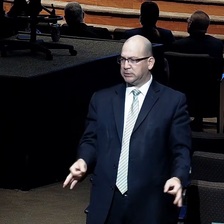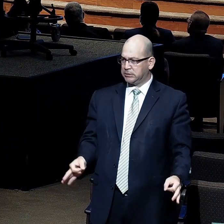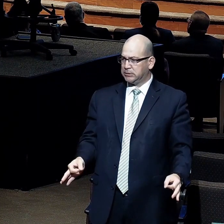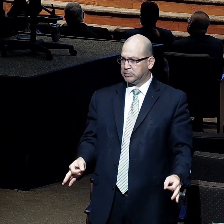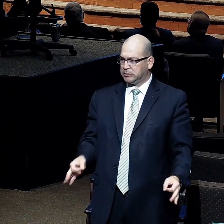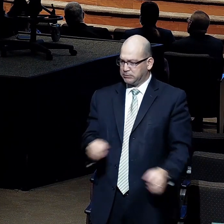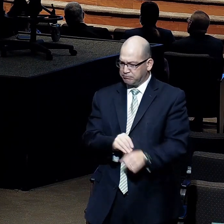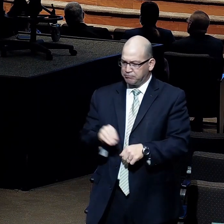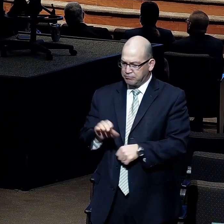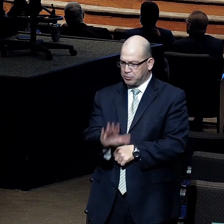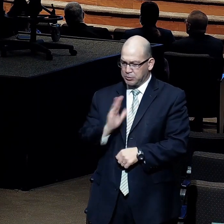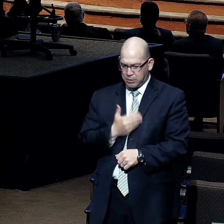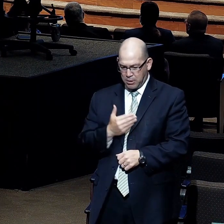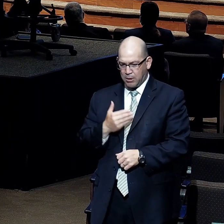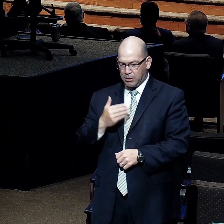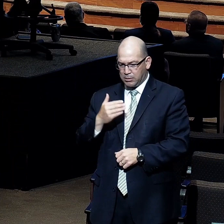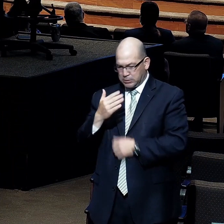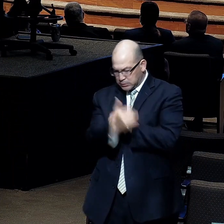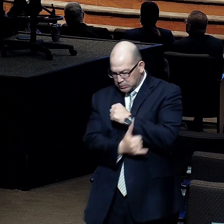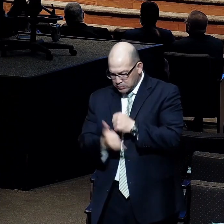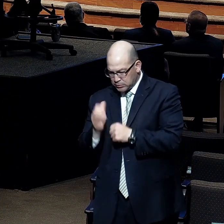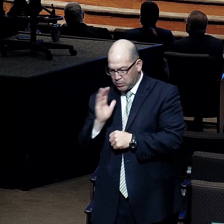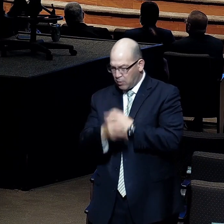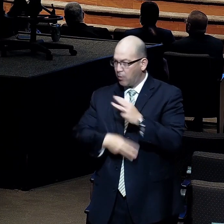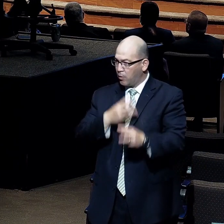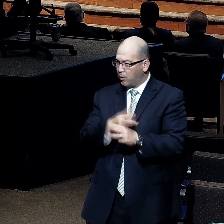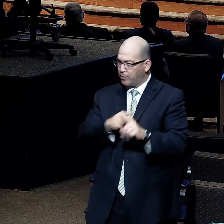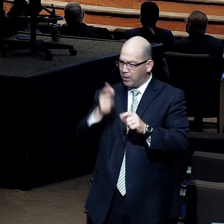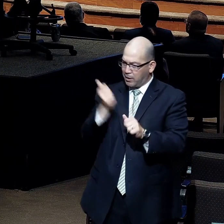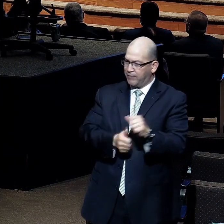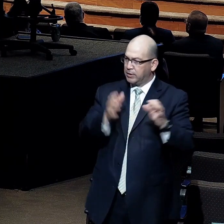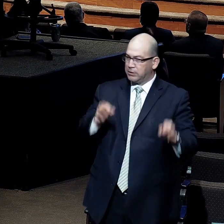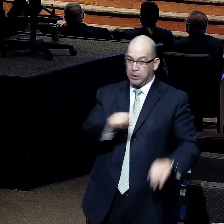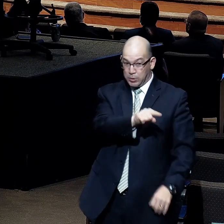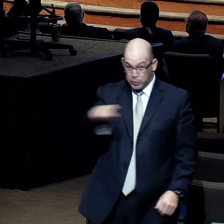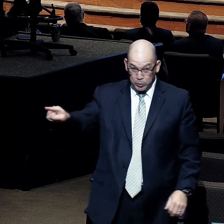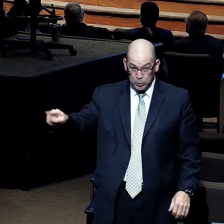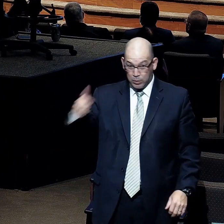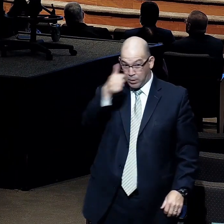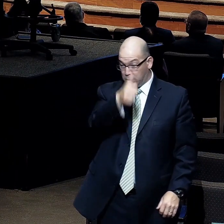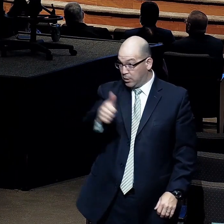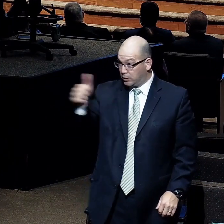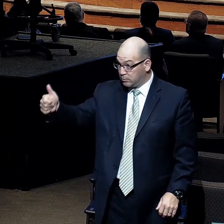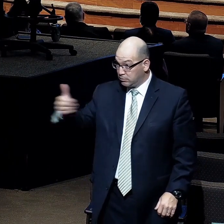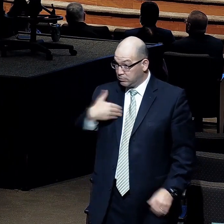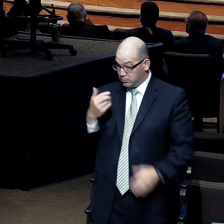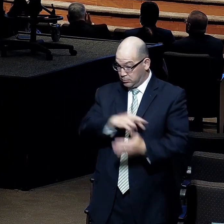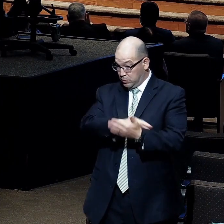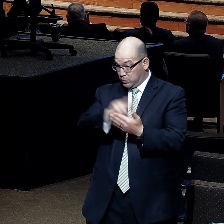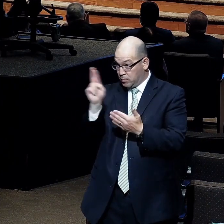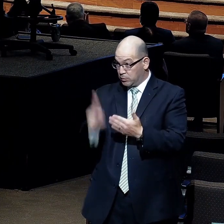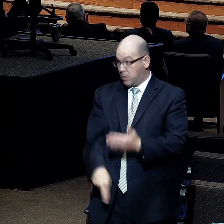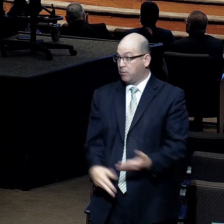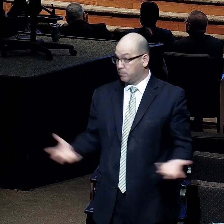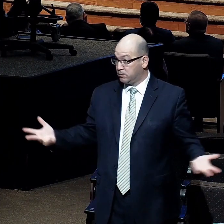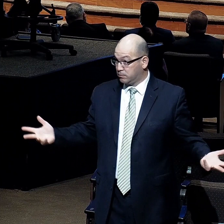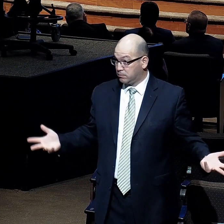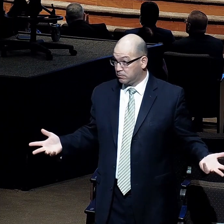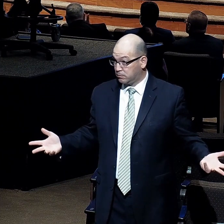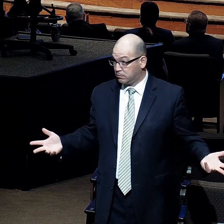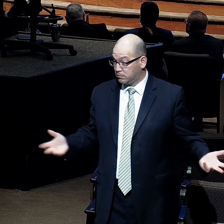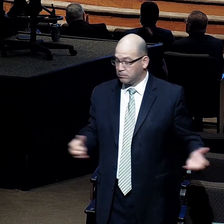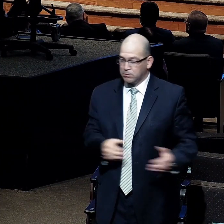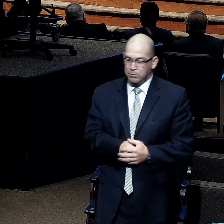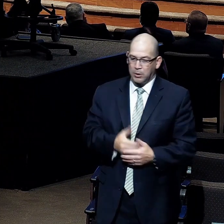and our world altogether. But every single decision you make personally has the same type of effect on your life. So my question